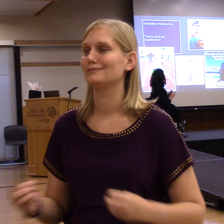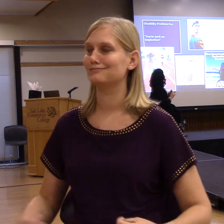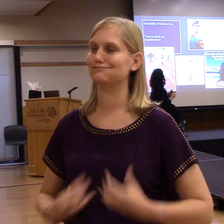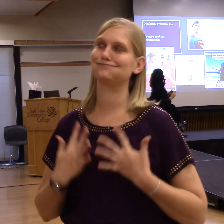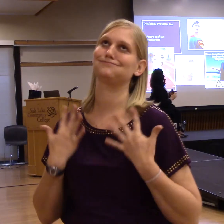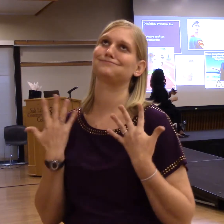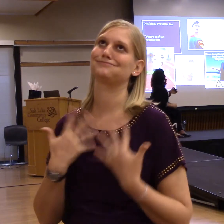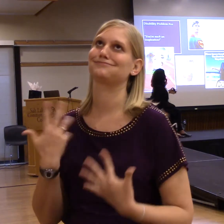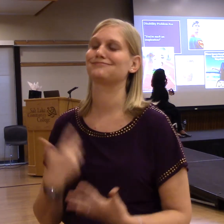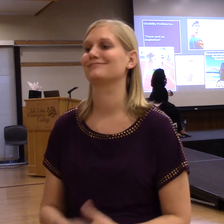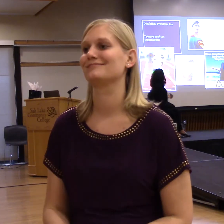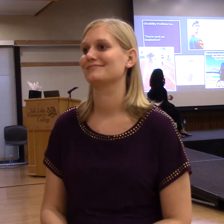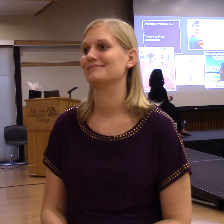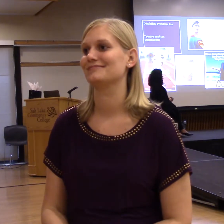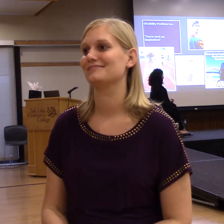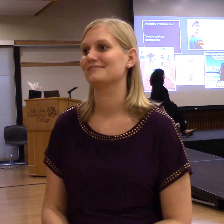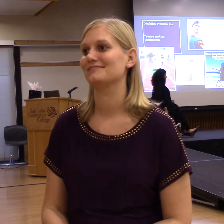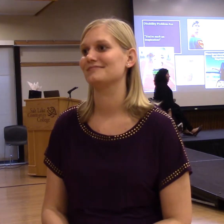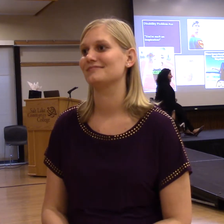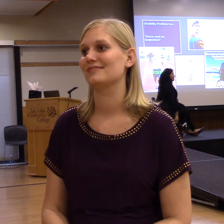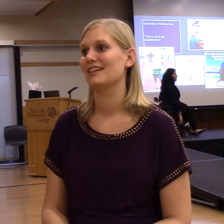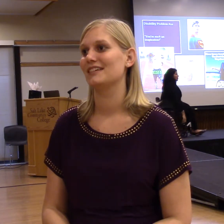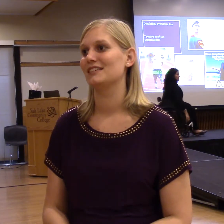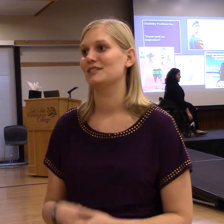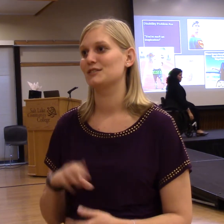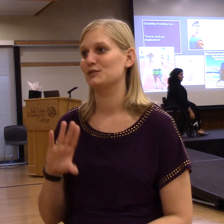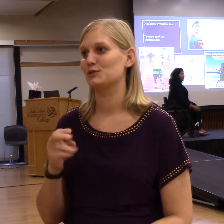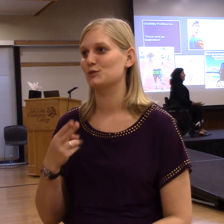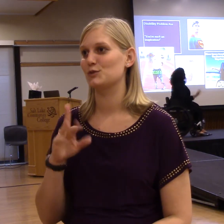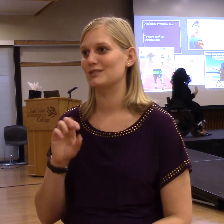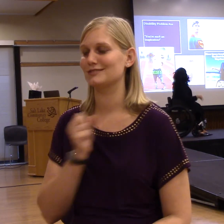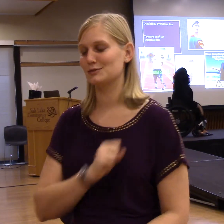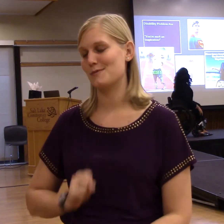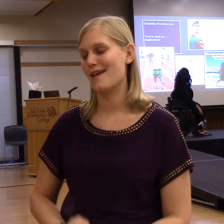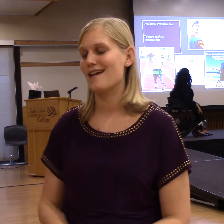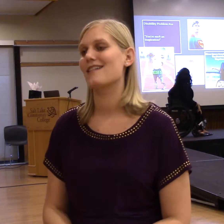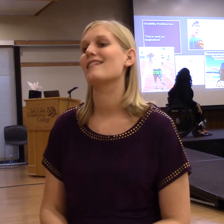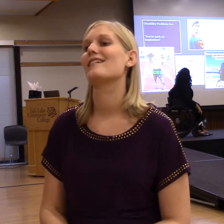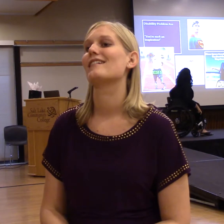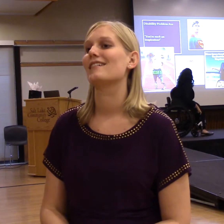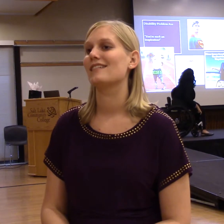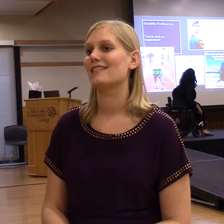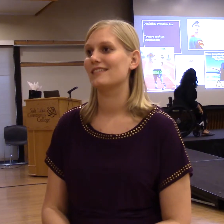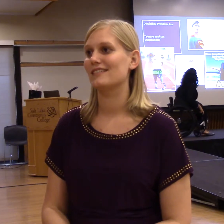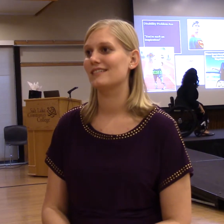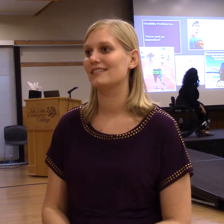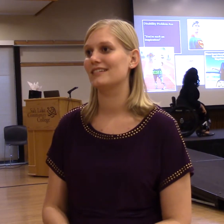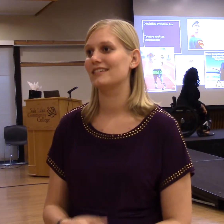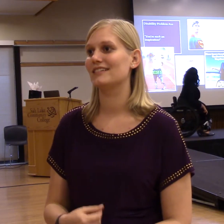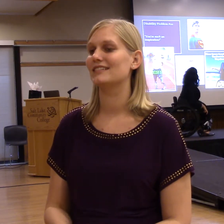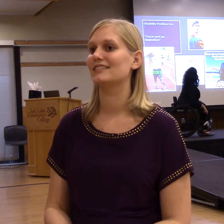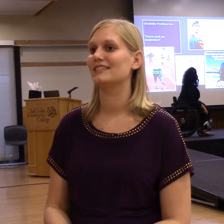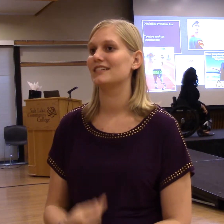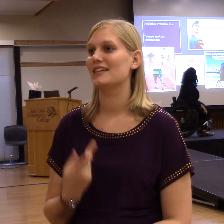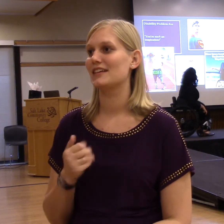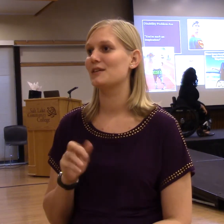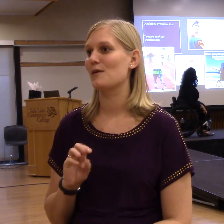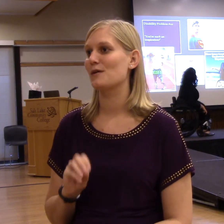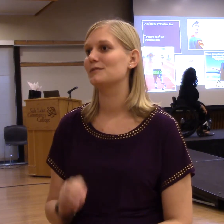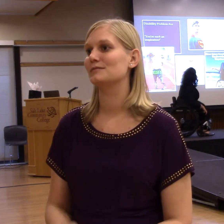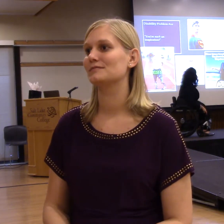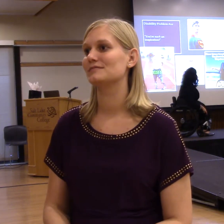inspiration. Moving around to the right, there's Christopher Reeve dressed as Superman. I think a hero is an ordinary individual who